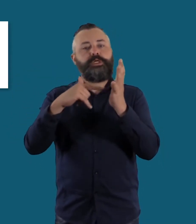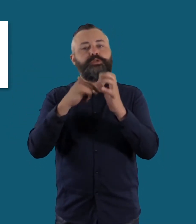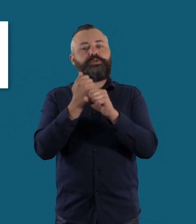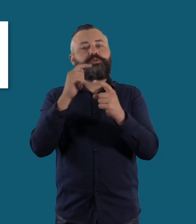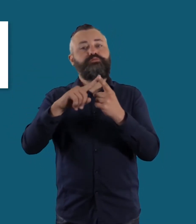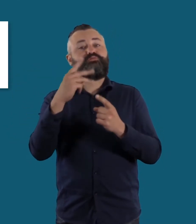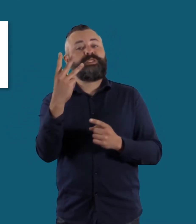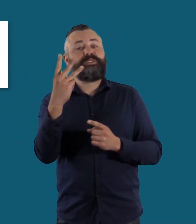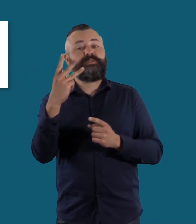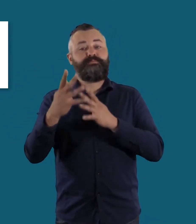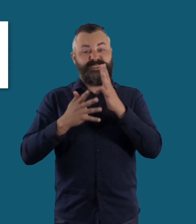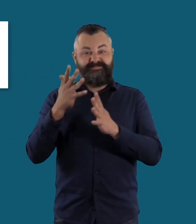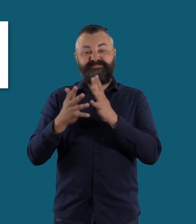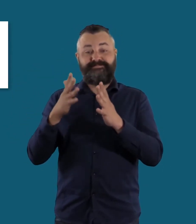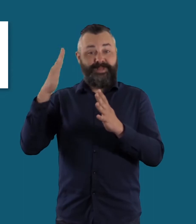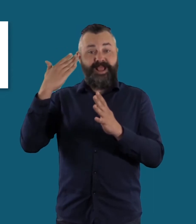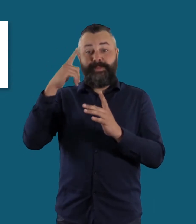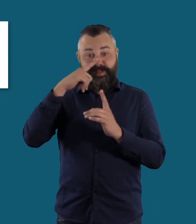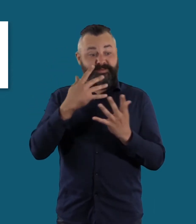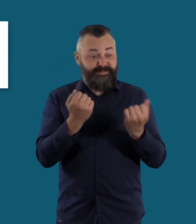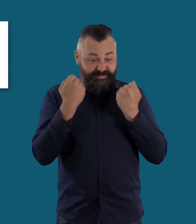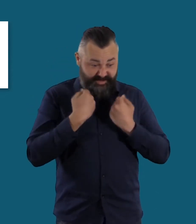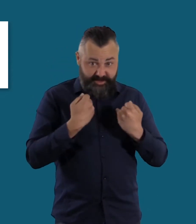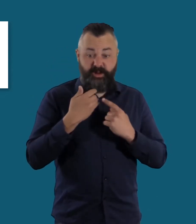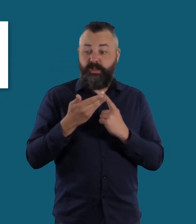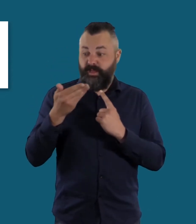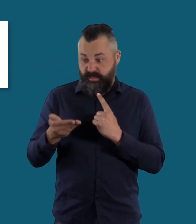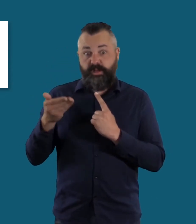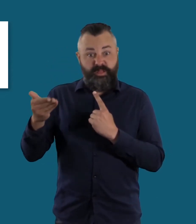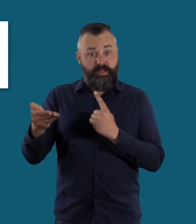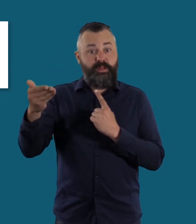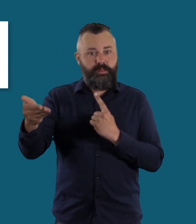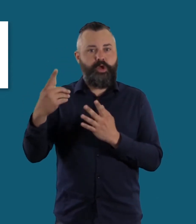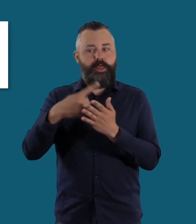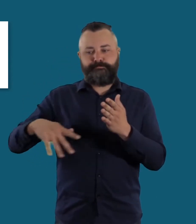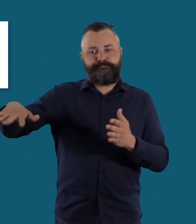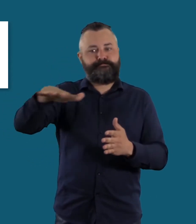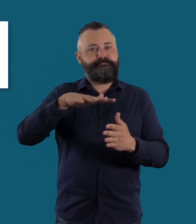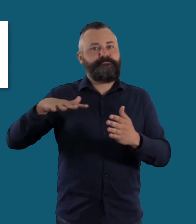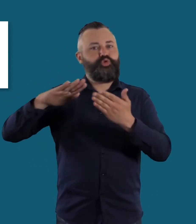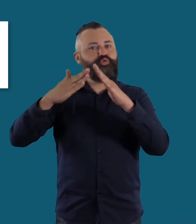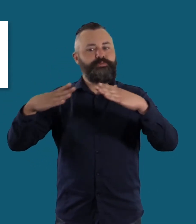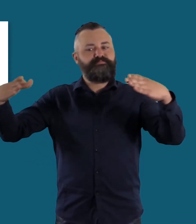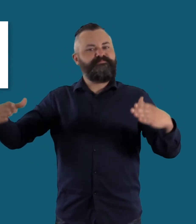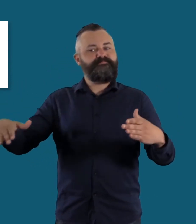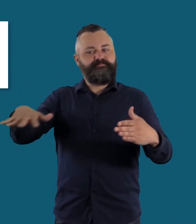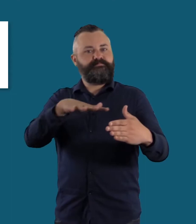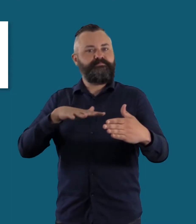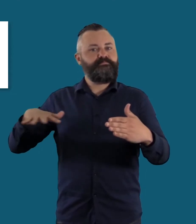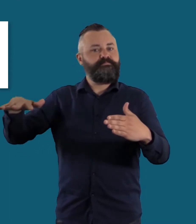Stage 3. Sporadic cases or small clusters of disease occurring in humans. Human-to-human transmission is insufficient to